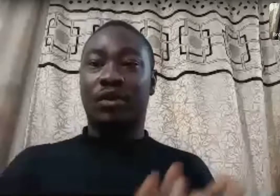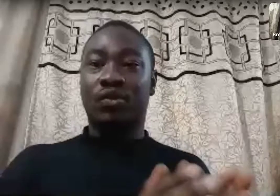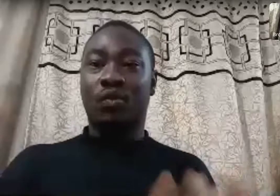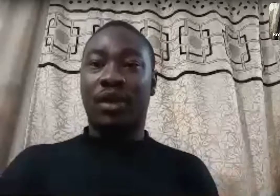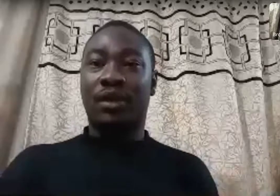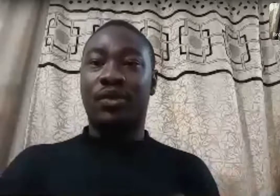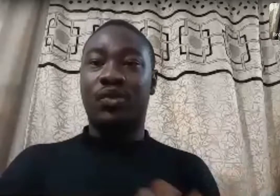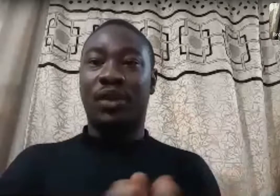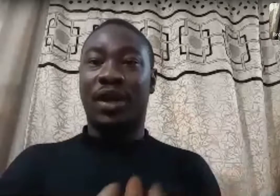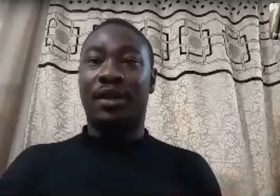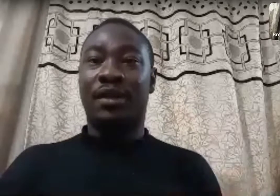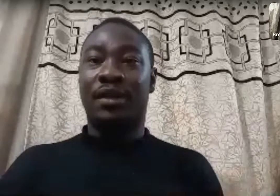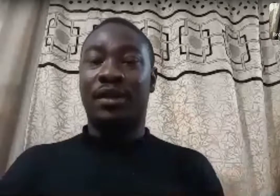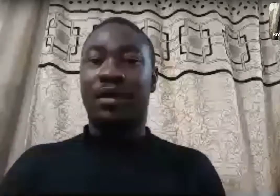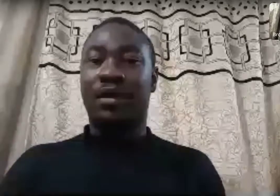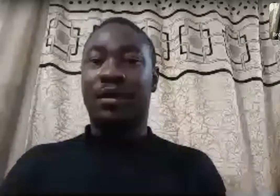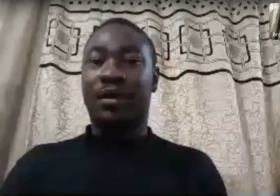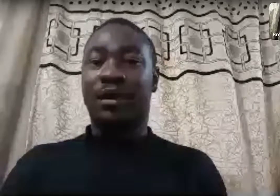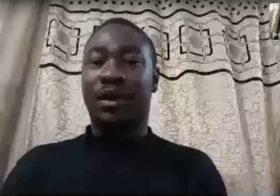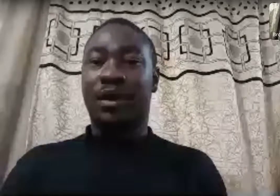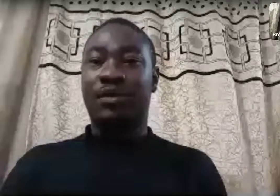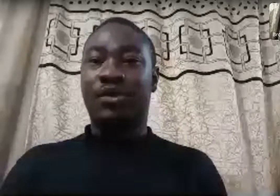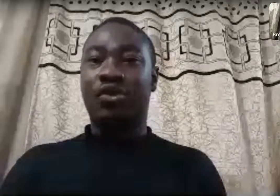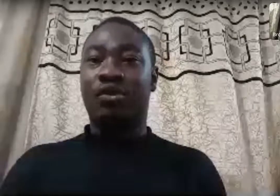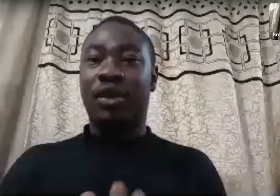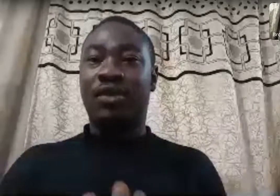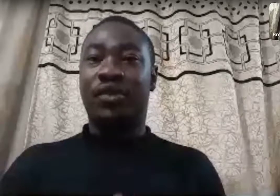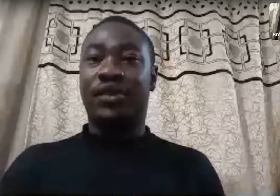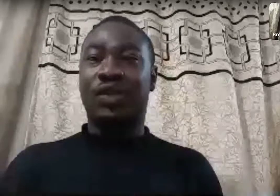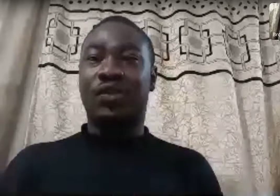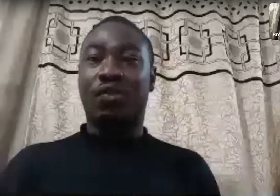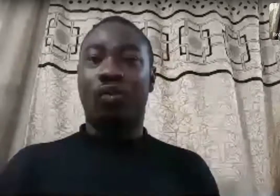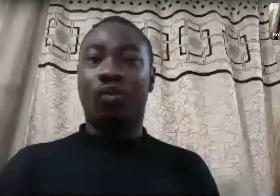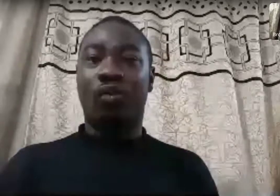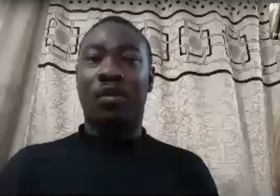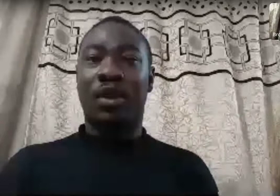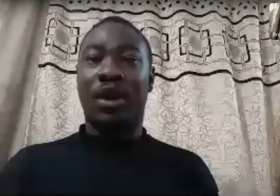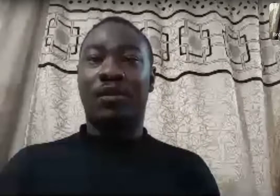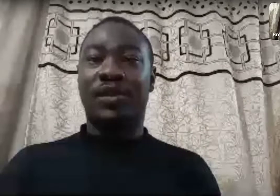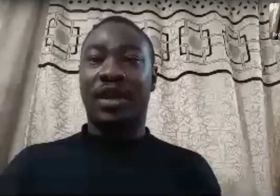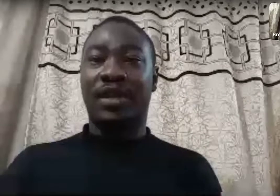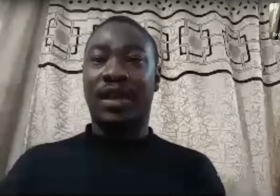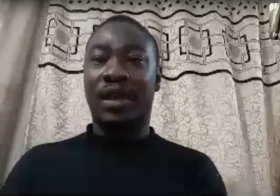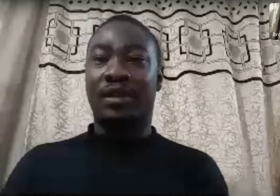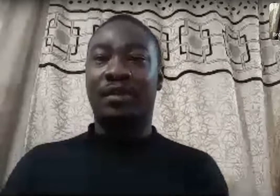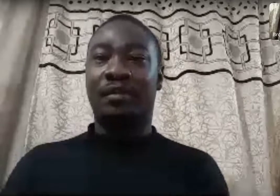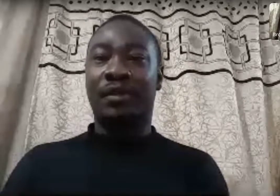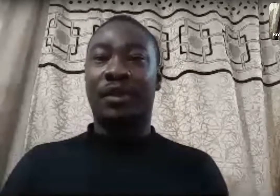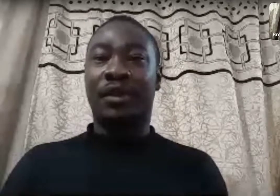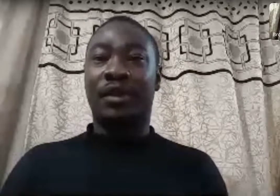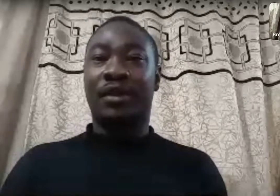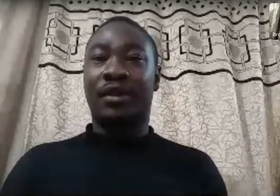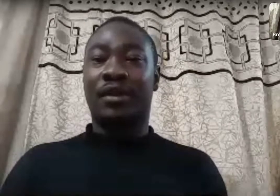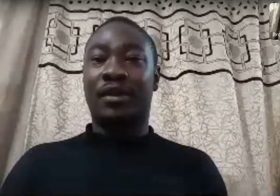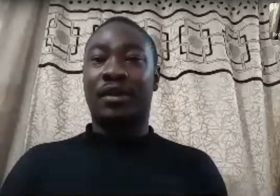9. I'm sure you'll be interested to know how we sign 10. Maybe some of you